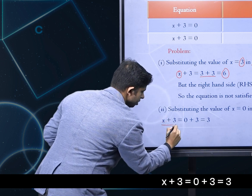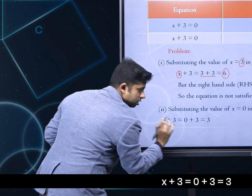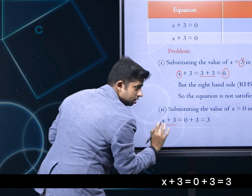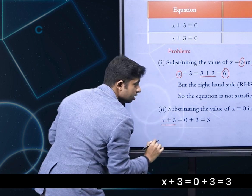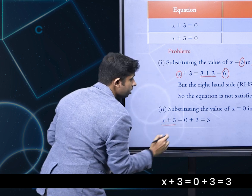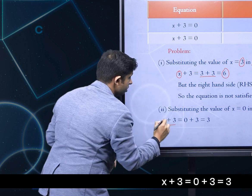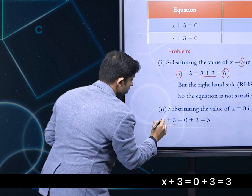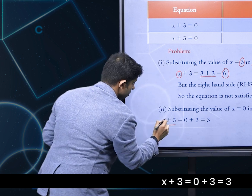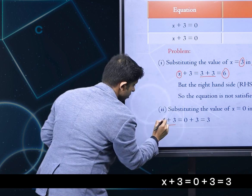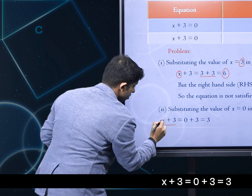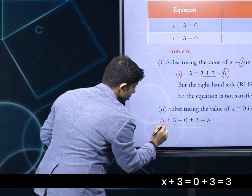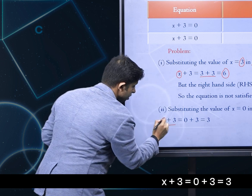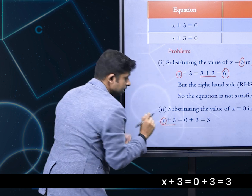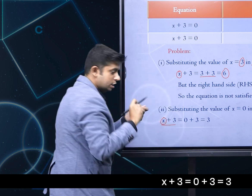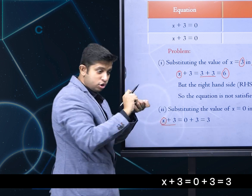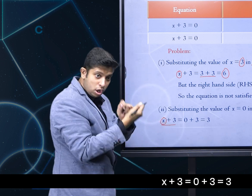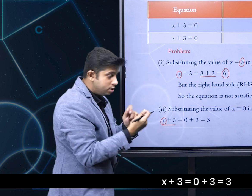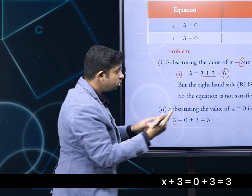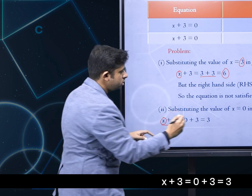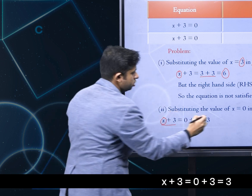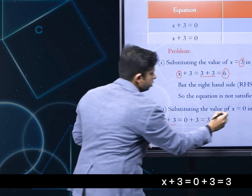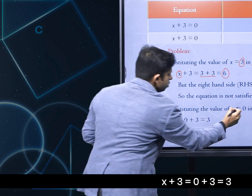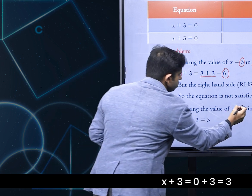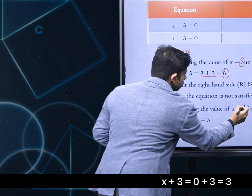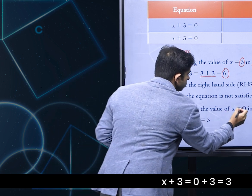0 plus 3 equals to 3.